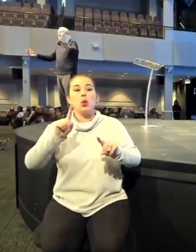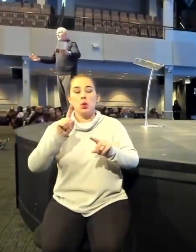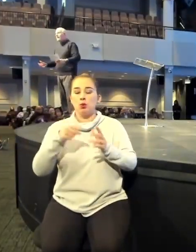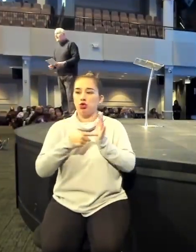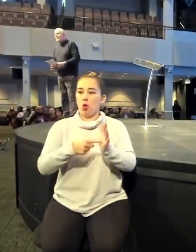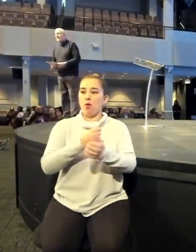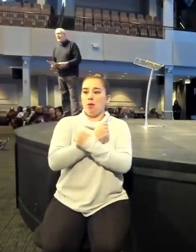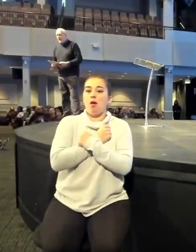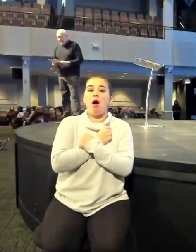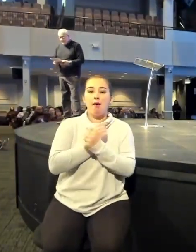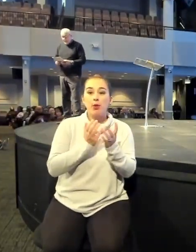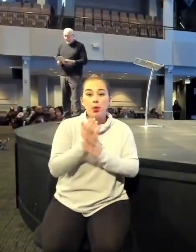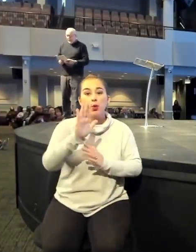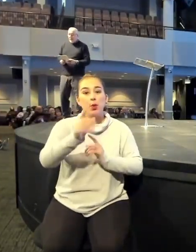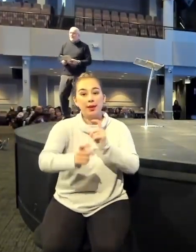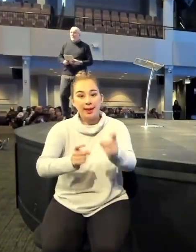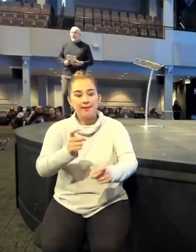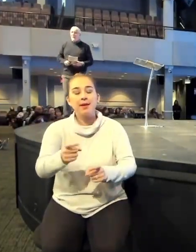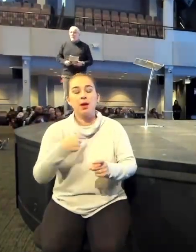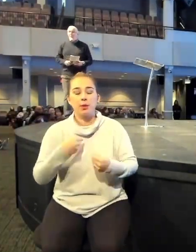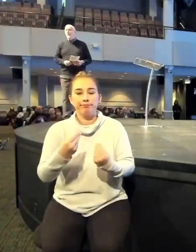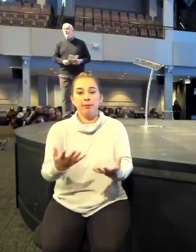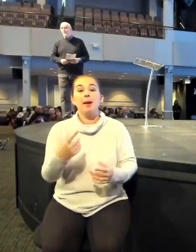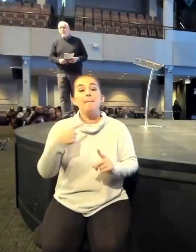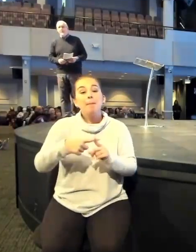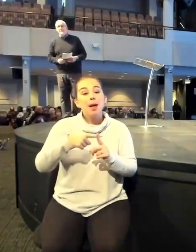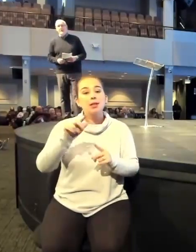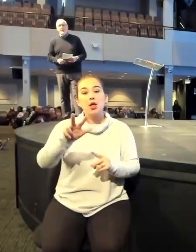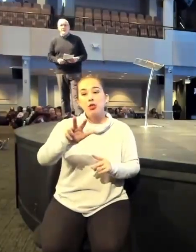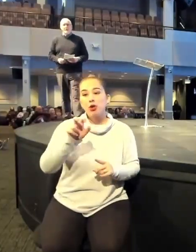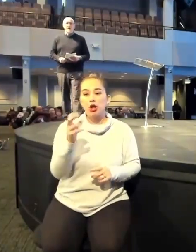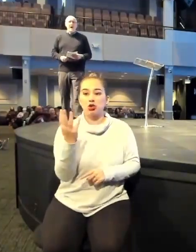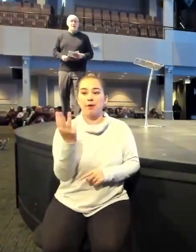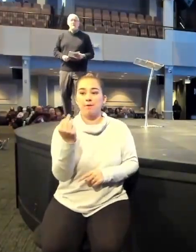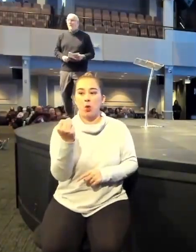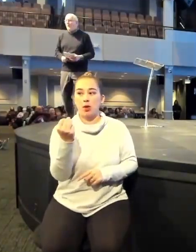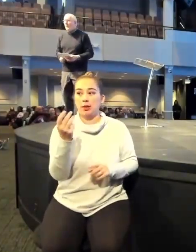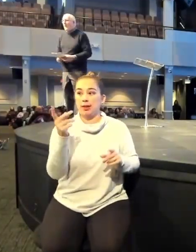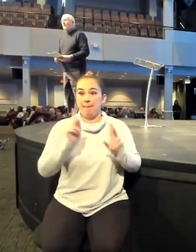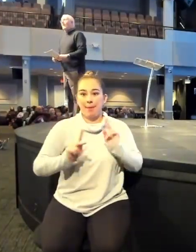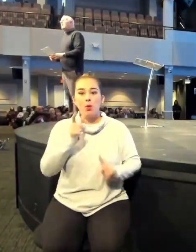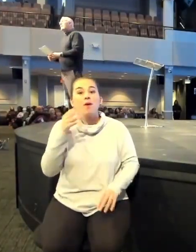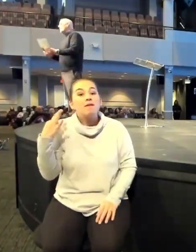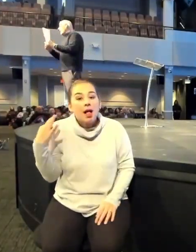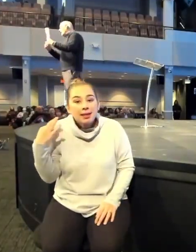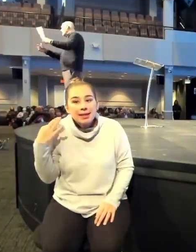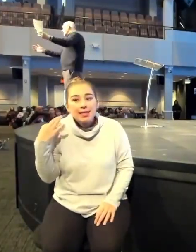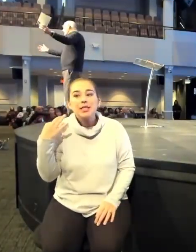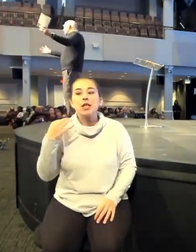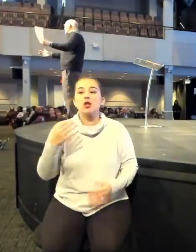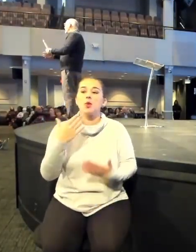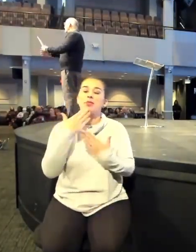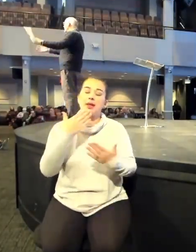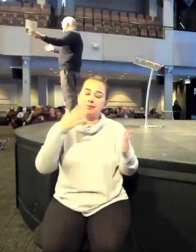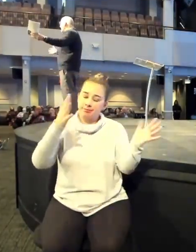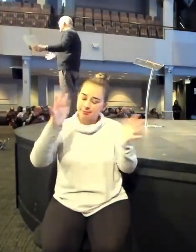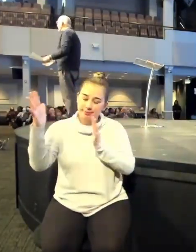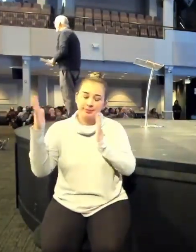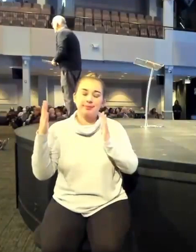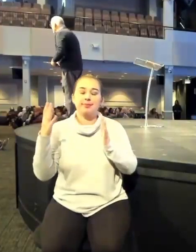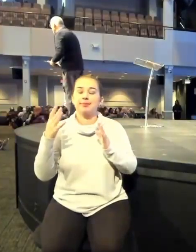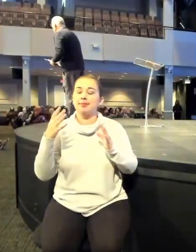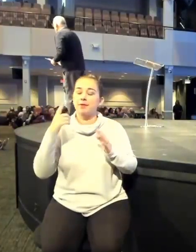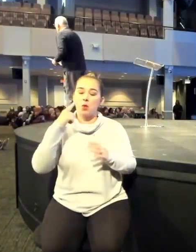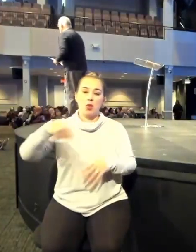love to them through your giving. We also had 314 of you that volunteered. Thank you to all of it. Come on, give them a good round